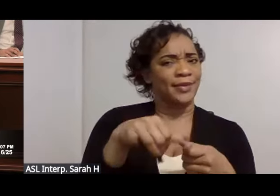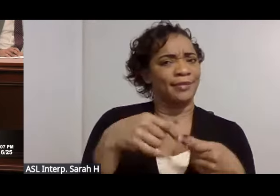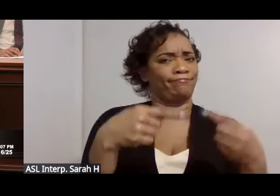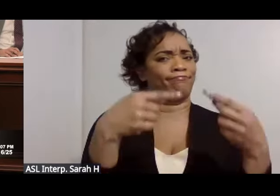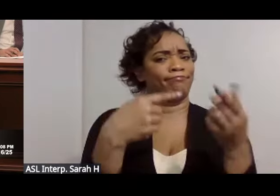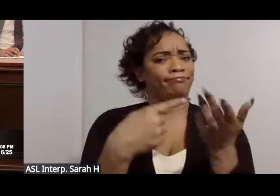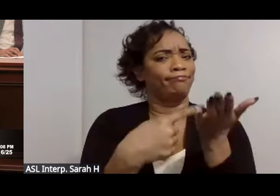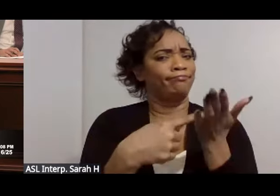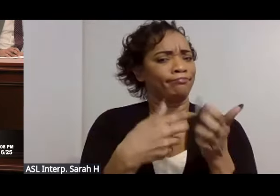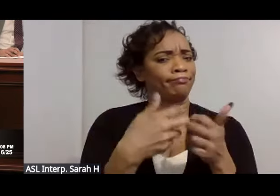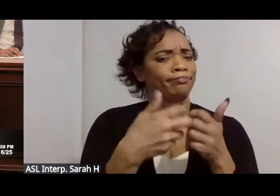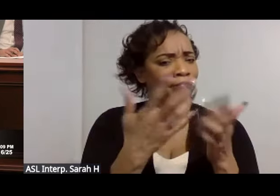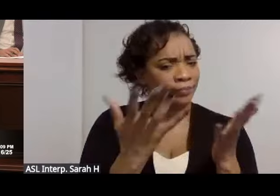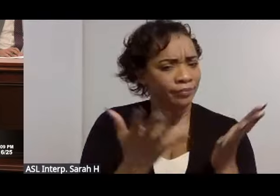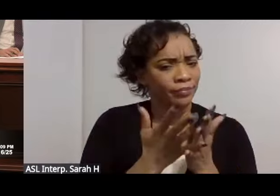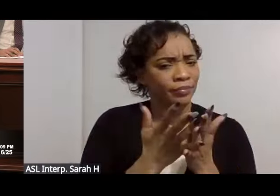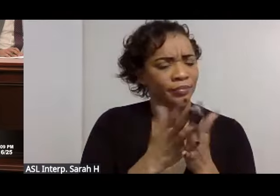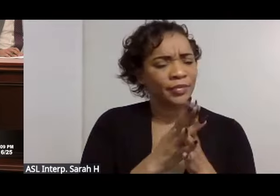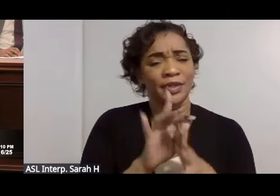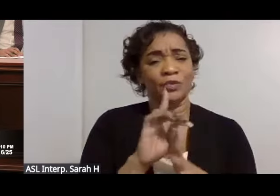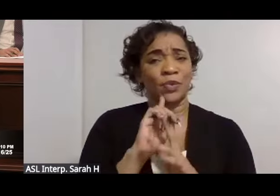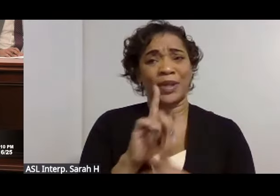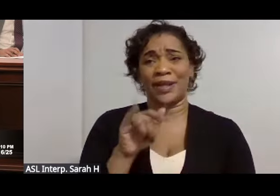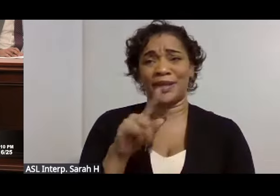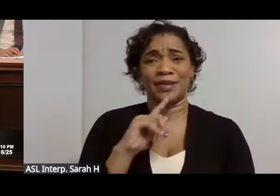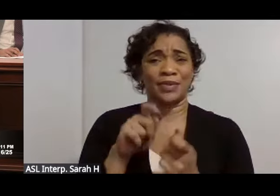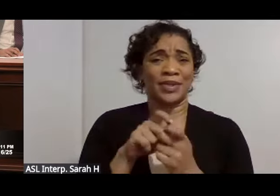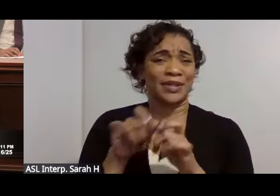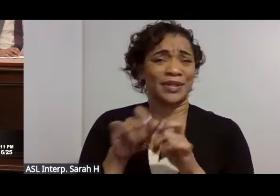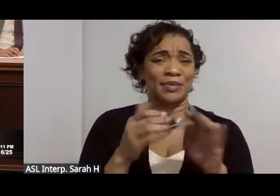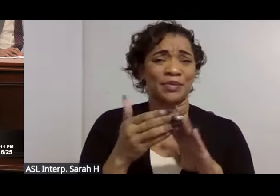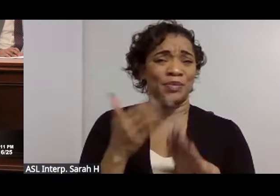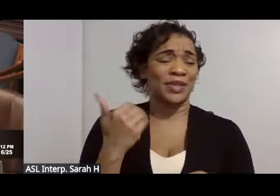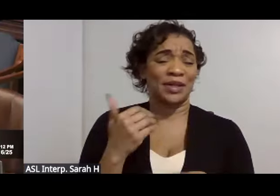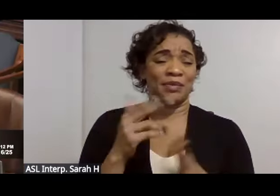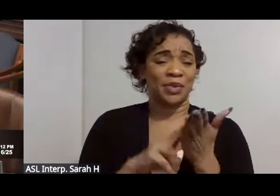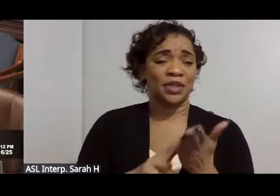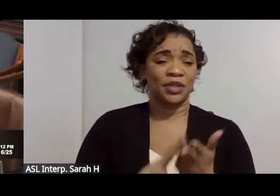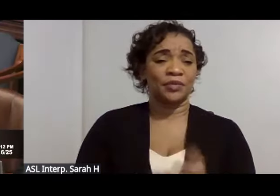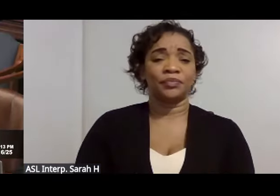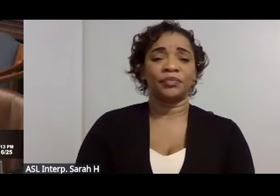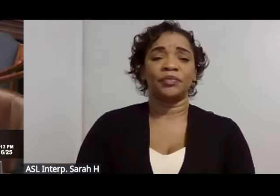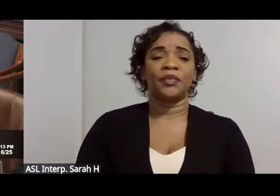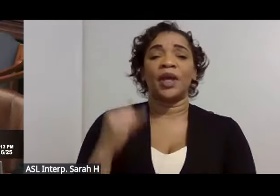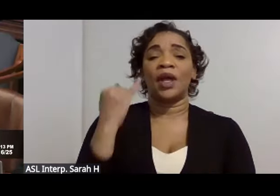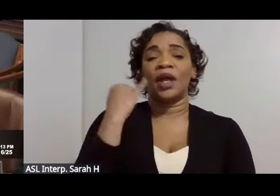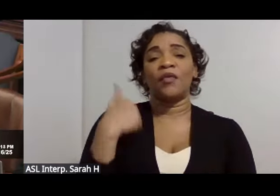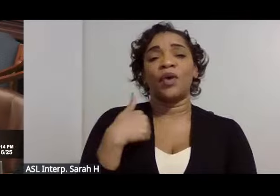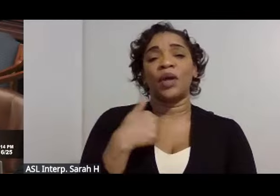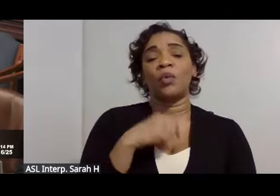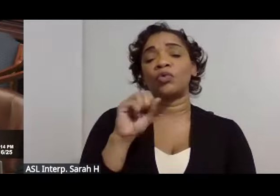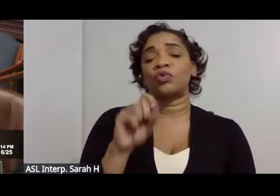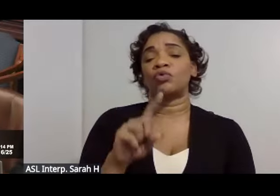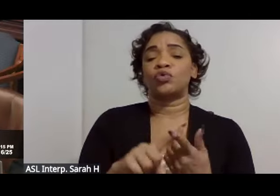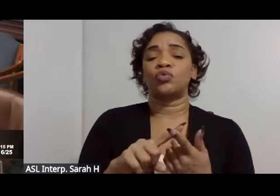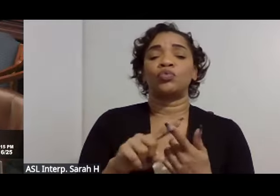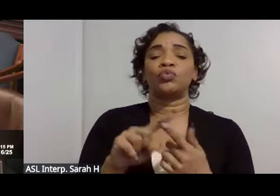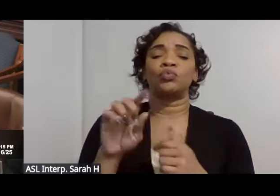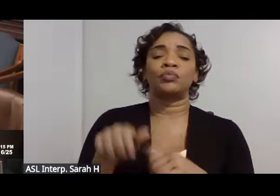previous petition. If this were put into place today, if we could make a magic wand and all the people in Michigan signed it and they had the election